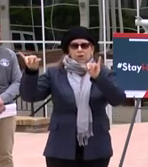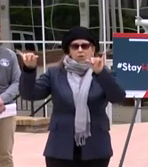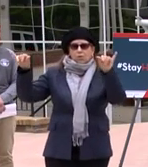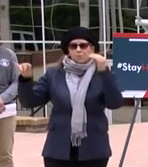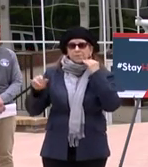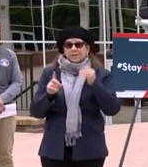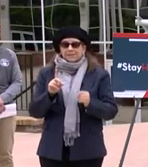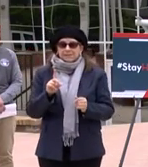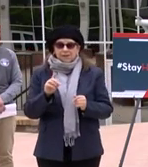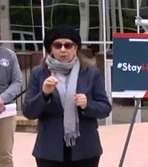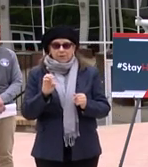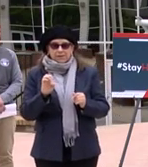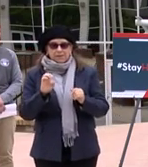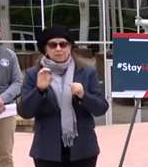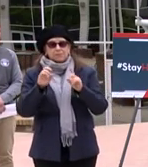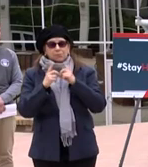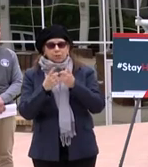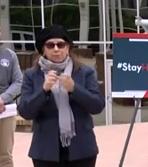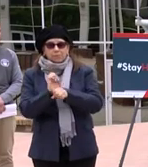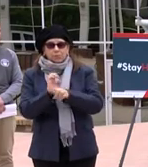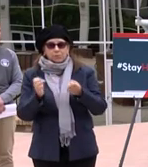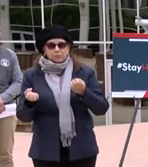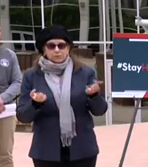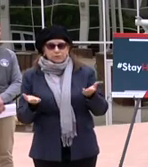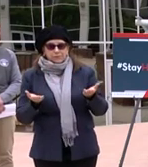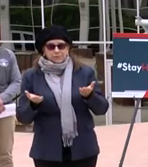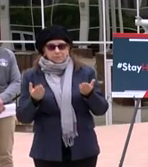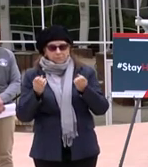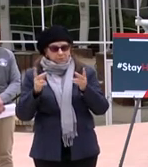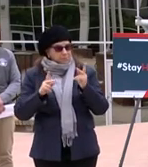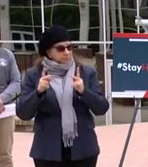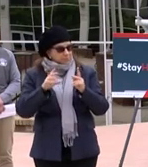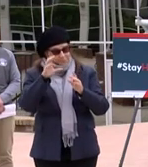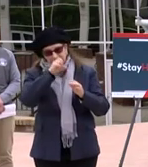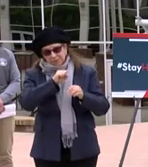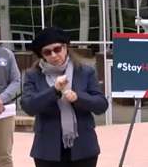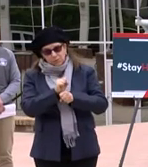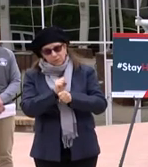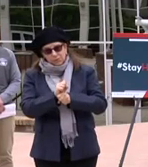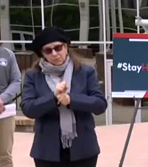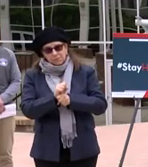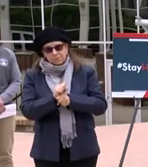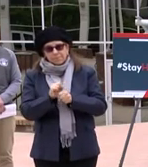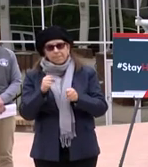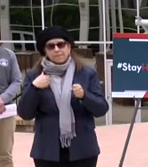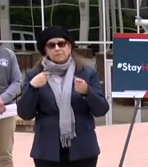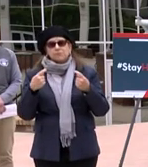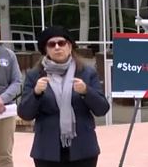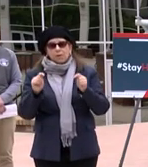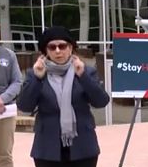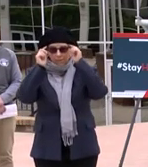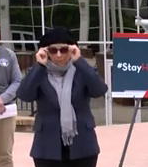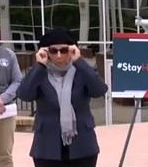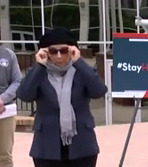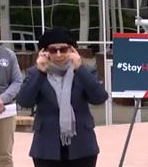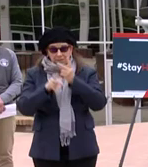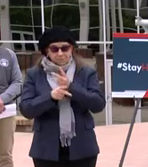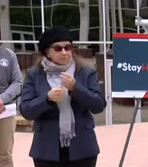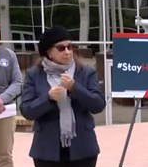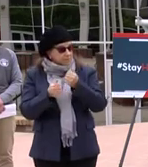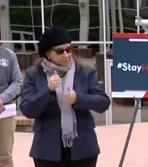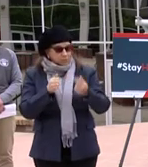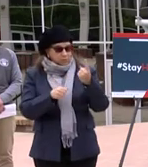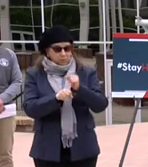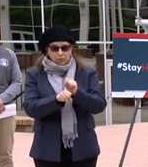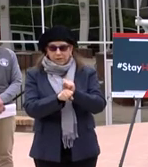there? We're certainly working to keep everybody at work at employment services. Yes. The Department of